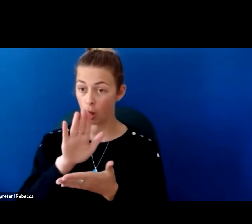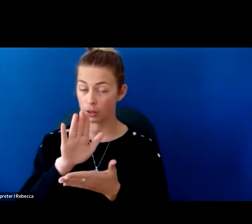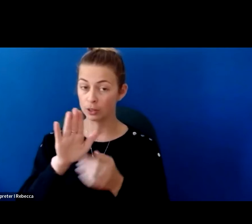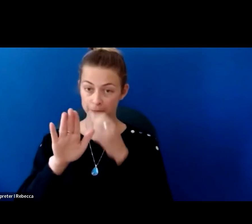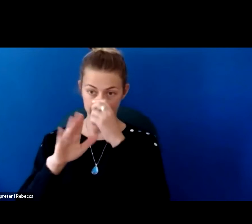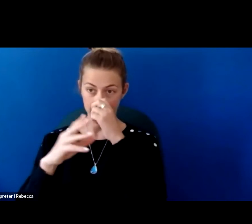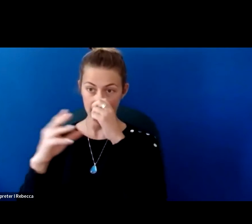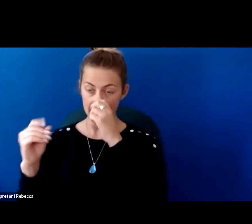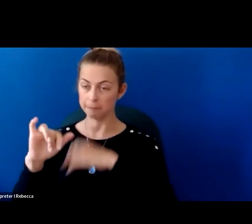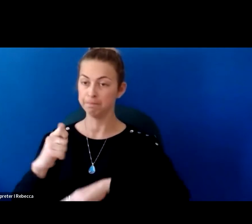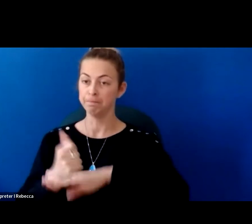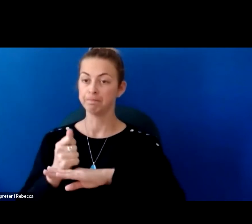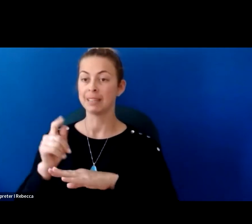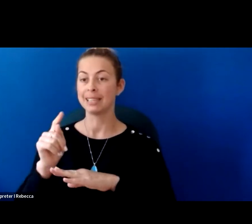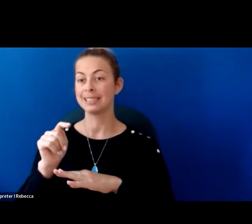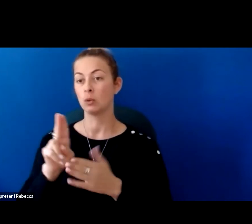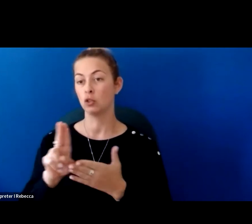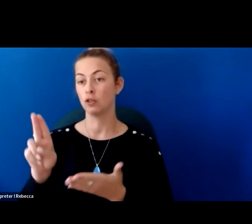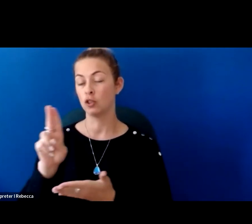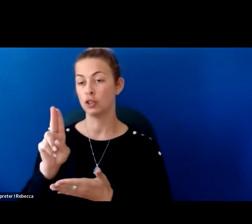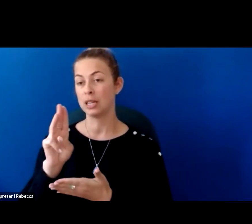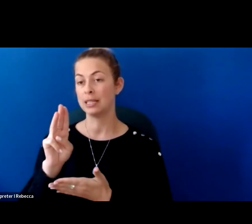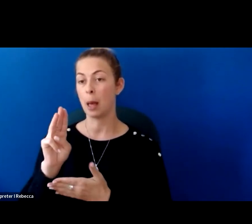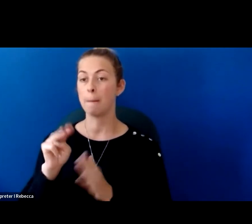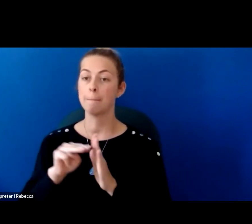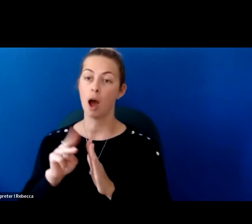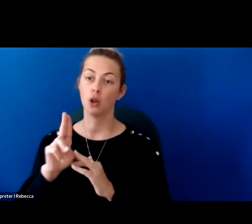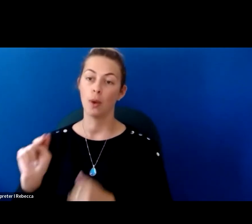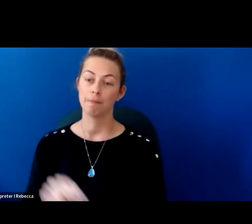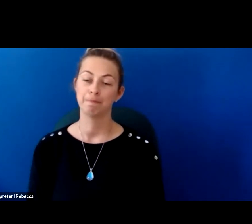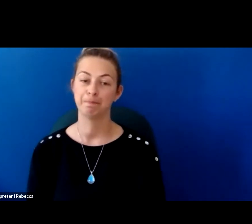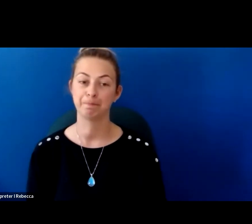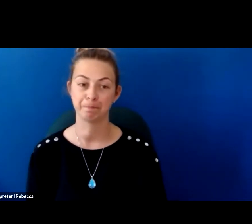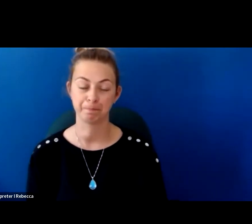as the founder of Towson University's Model UN. Allison.